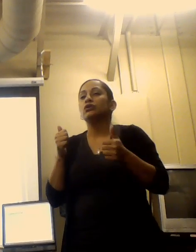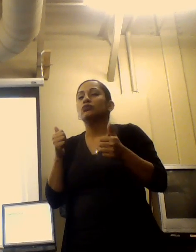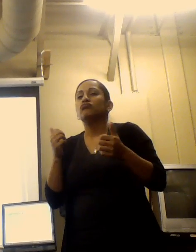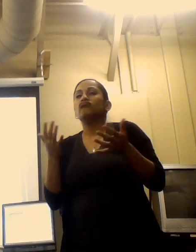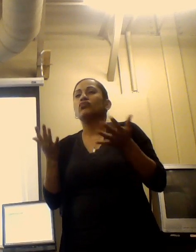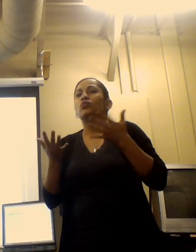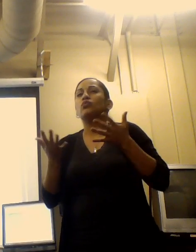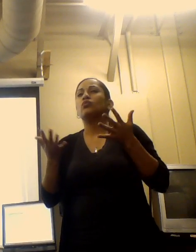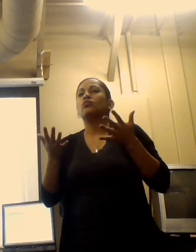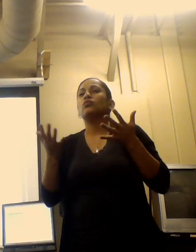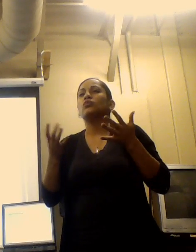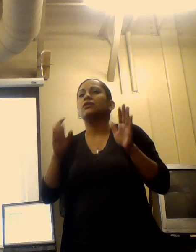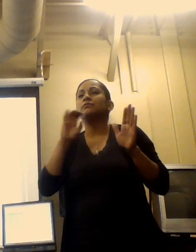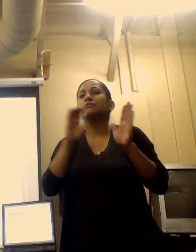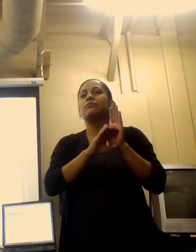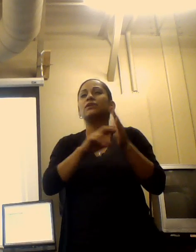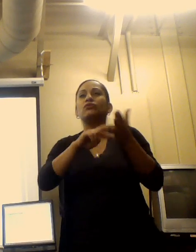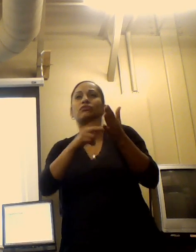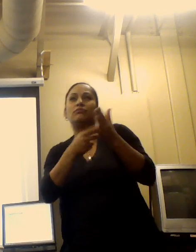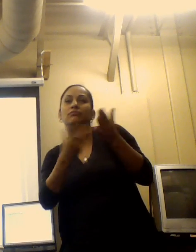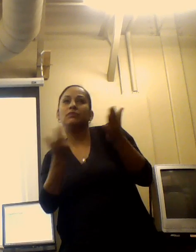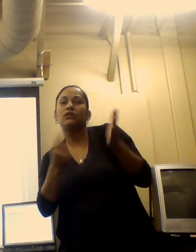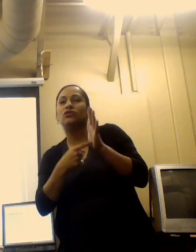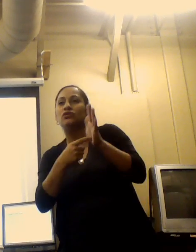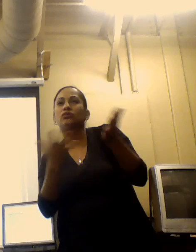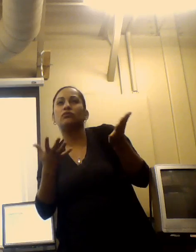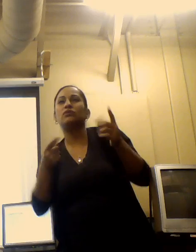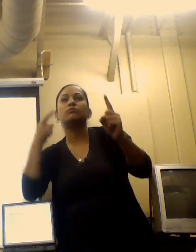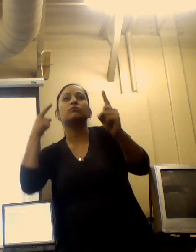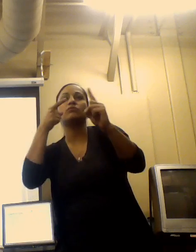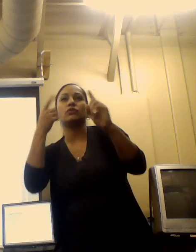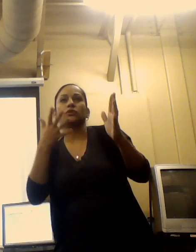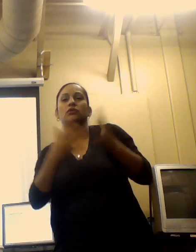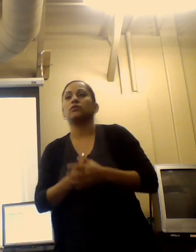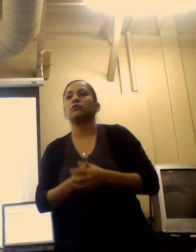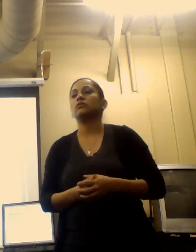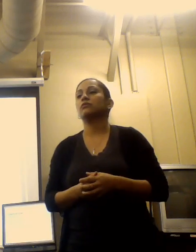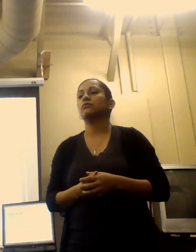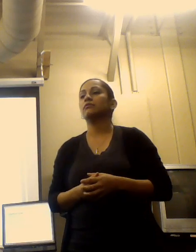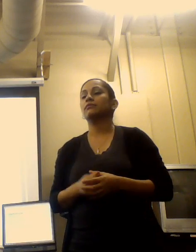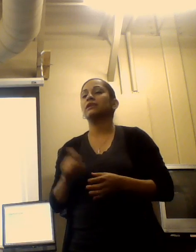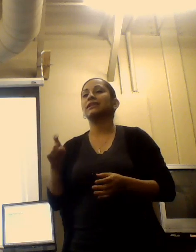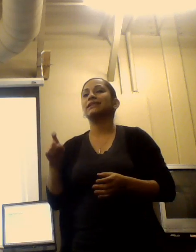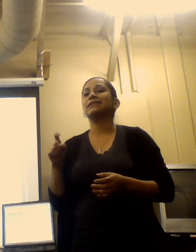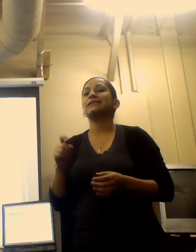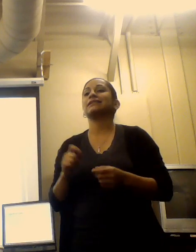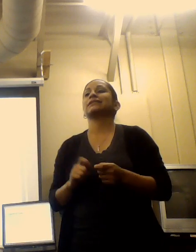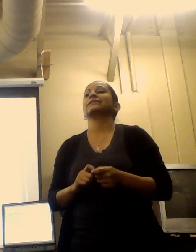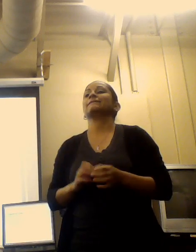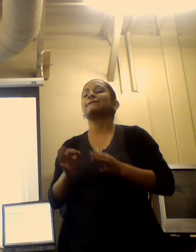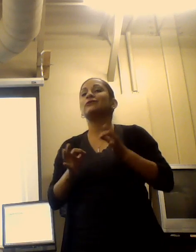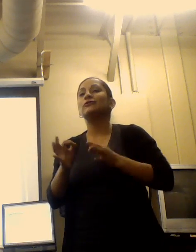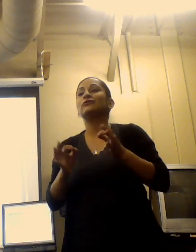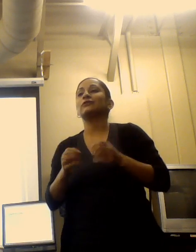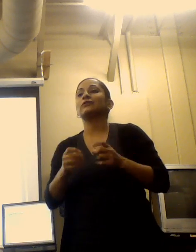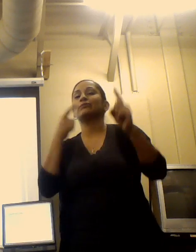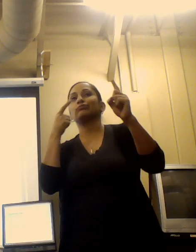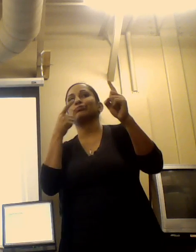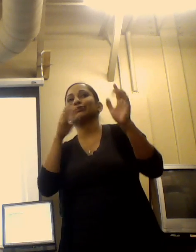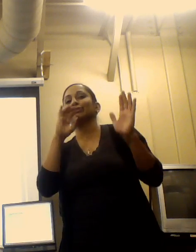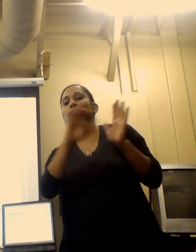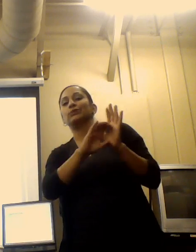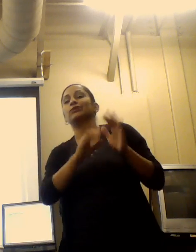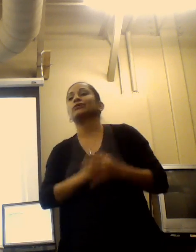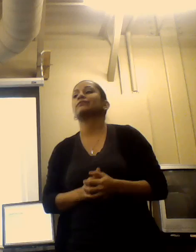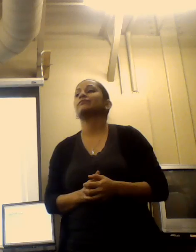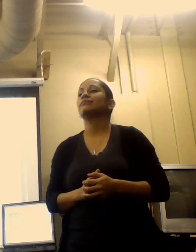everything in it. So again, like the idea of composition and defining your subject, just a lot of that has